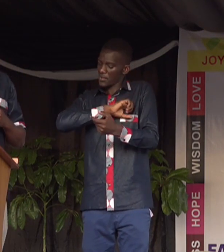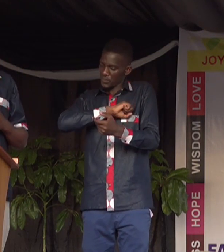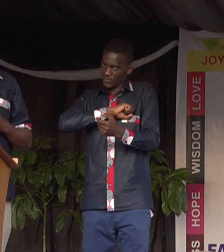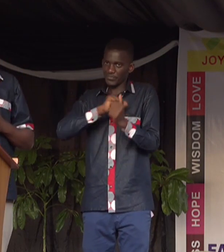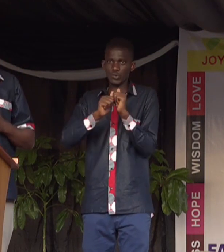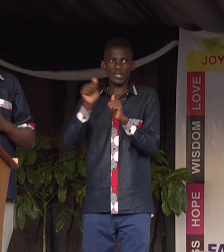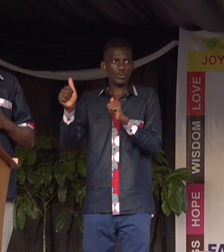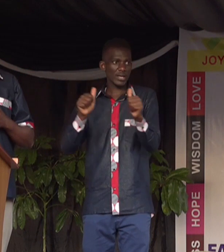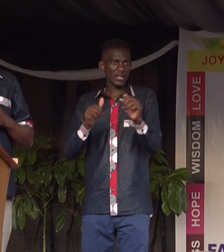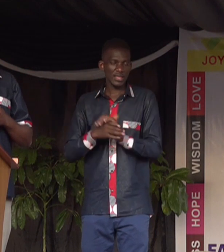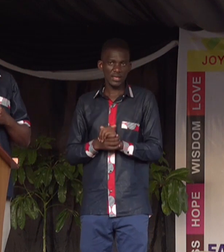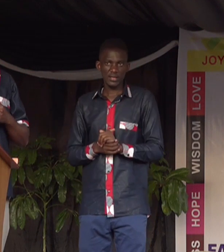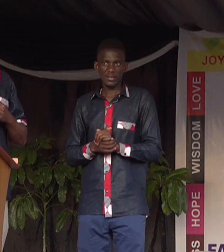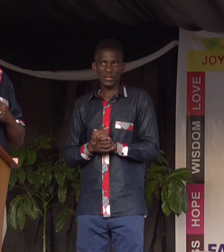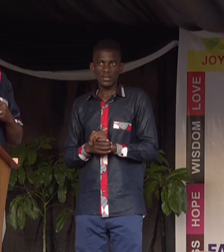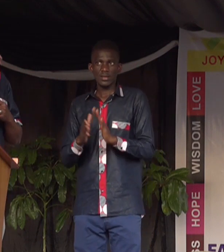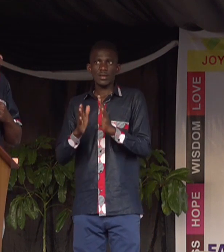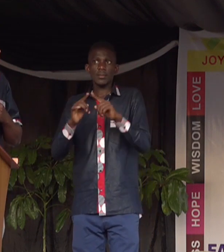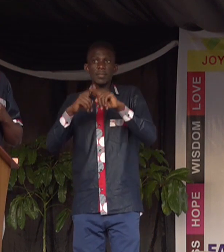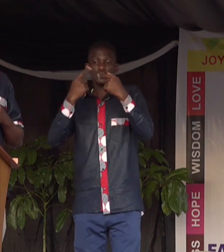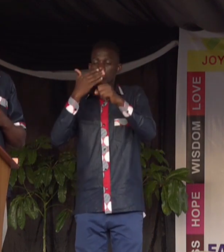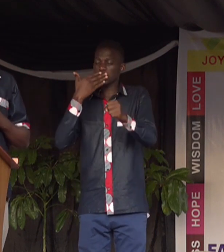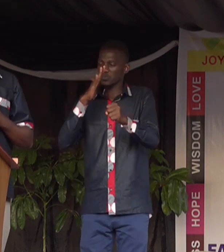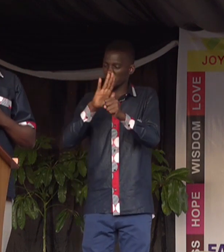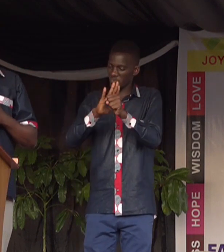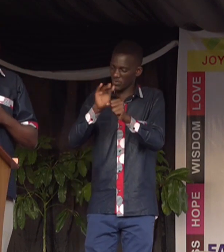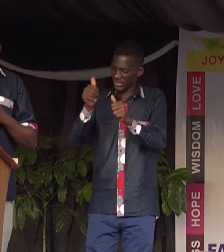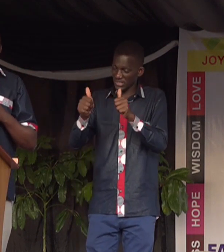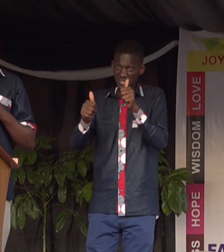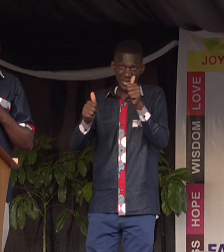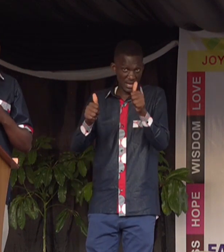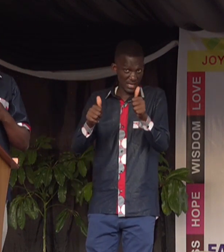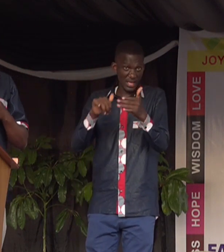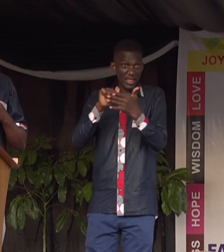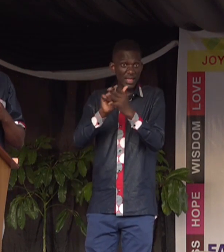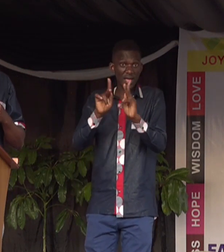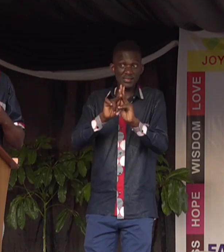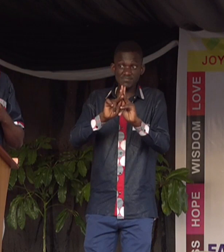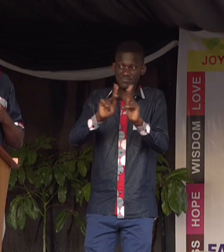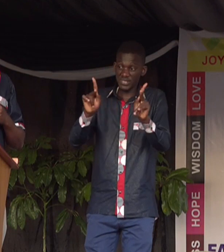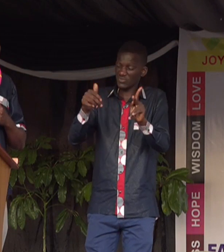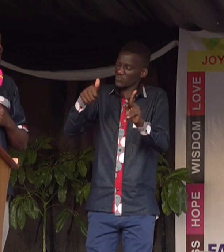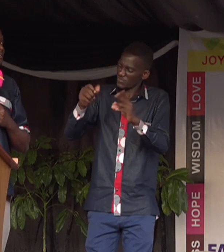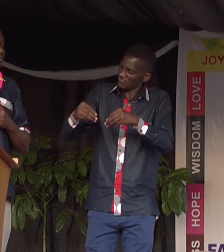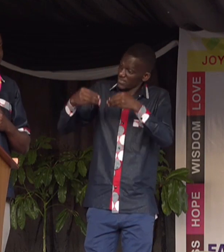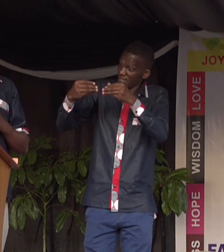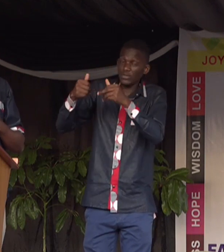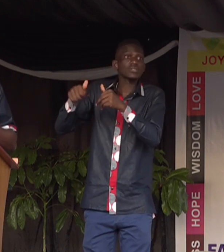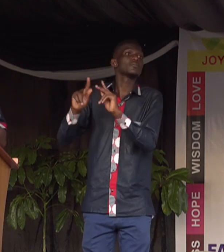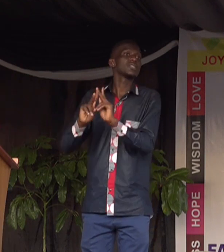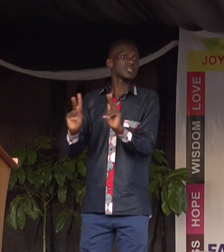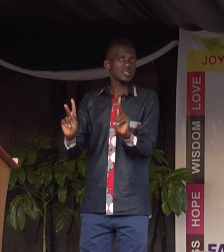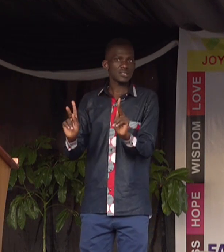another. Netwe gumikiriziganya. But we promise each other. Era netusubiza buli omwe limu. Ntirembe gojewa. That it's you